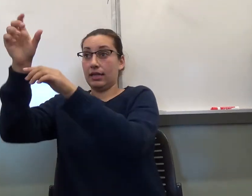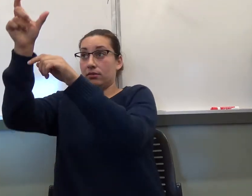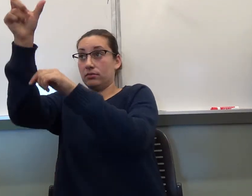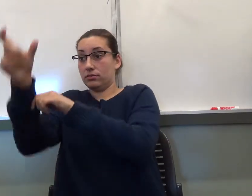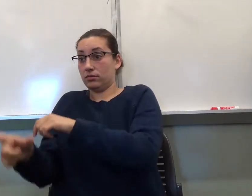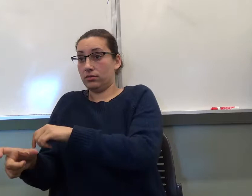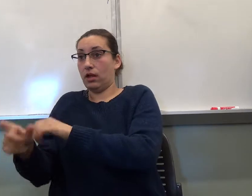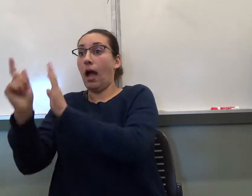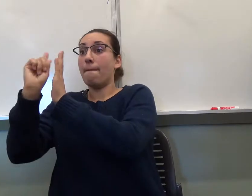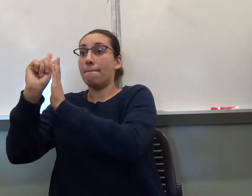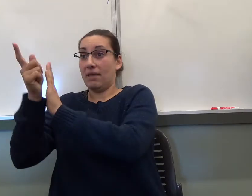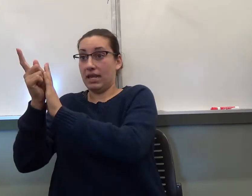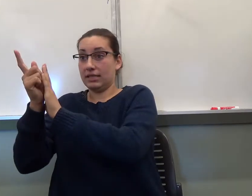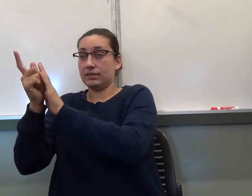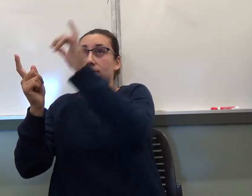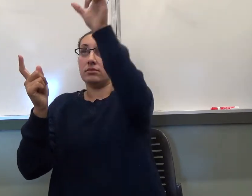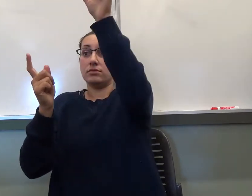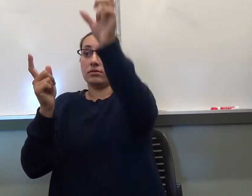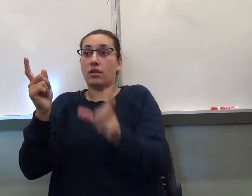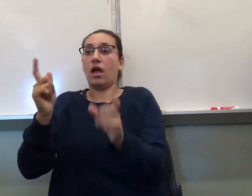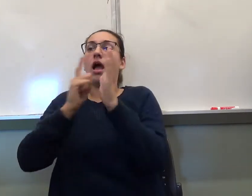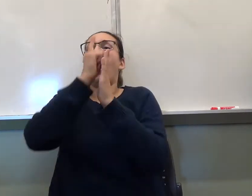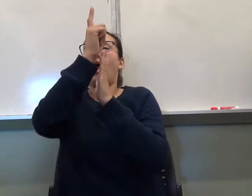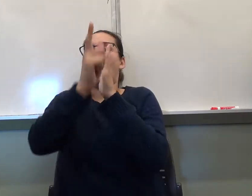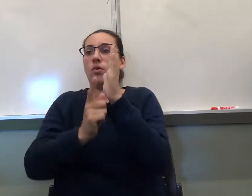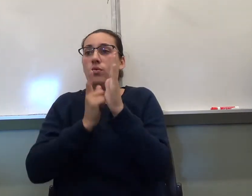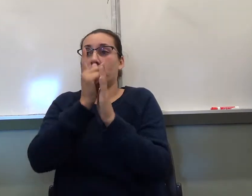going to have columns of hours and columns of minutes.